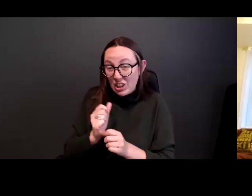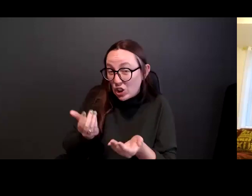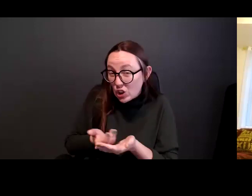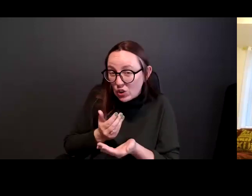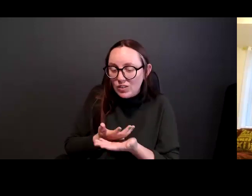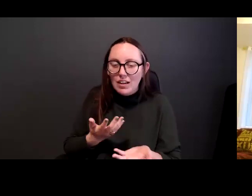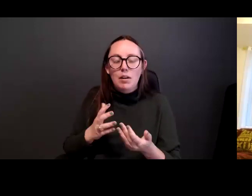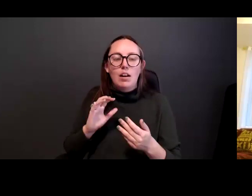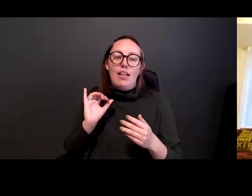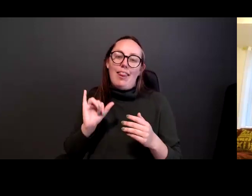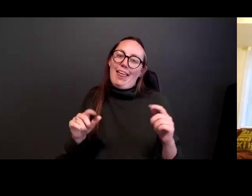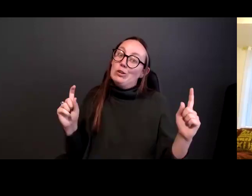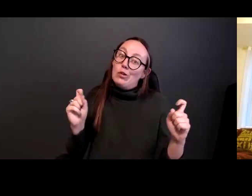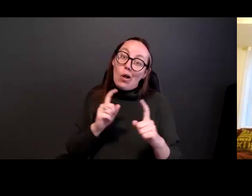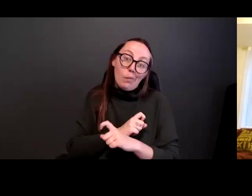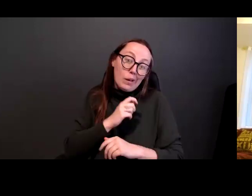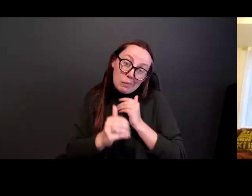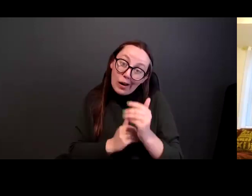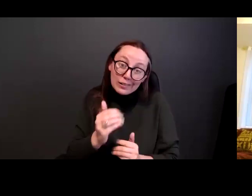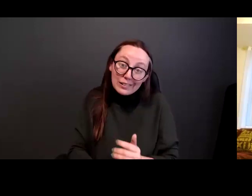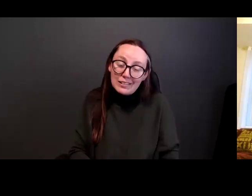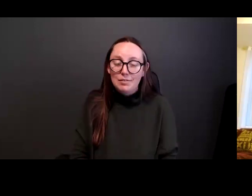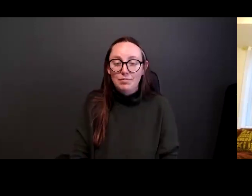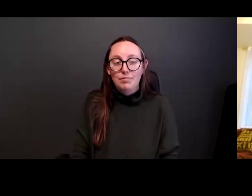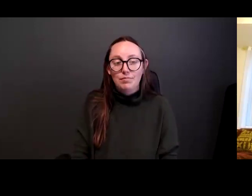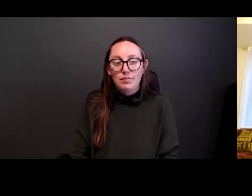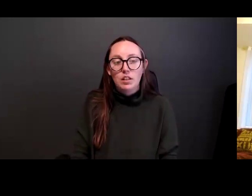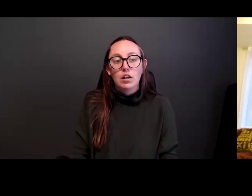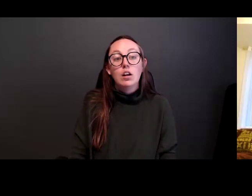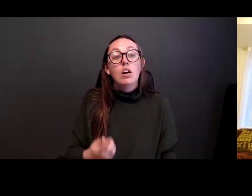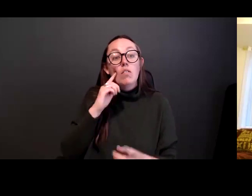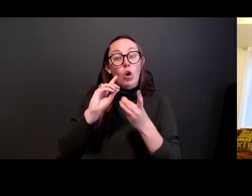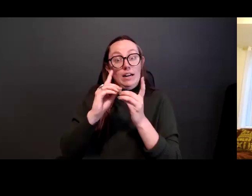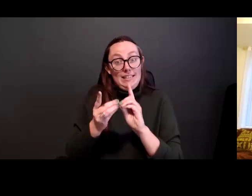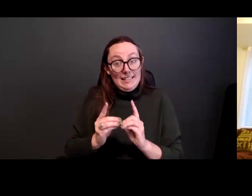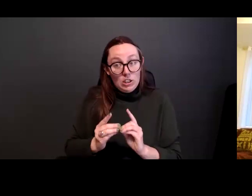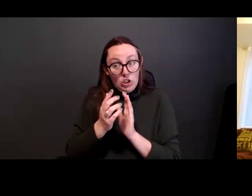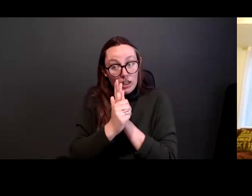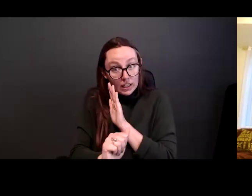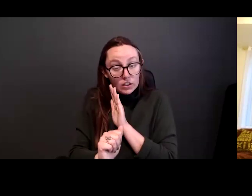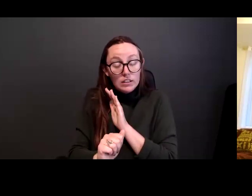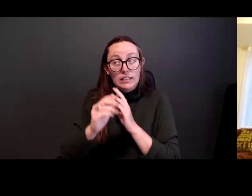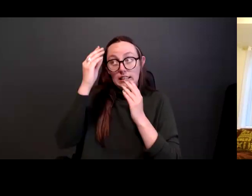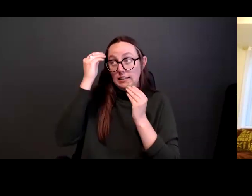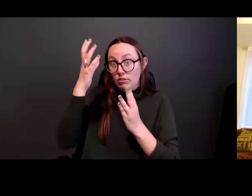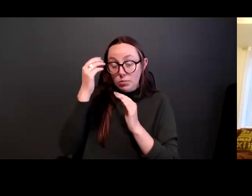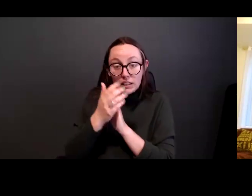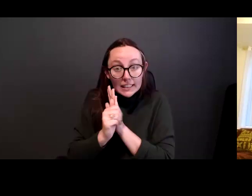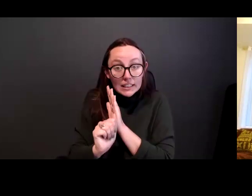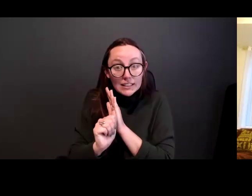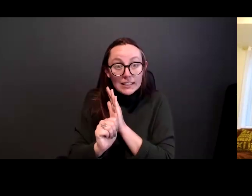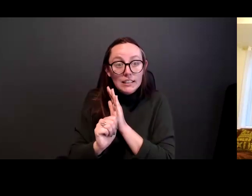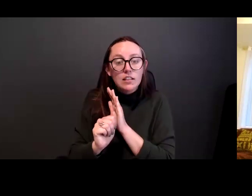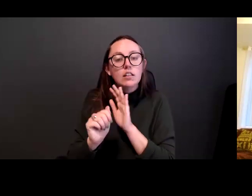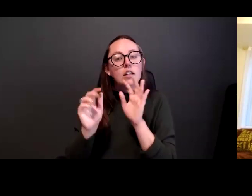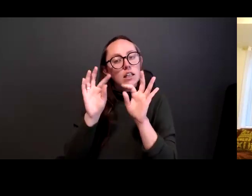in terms of the digital literacy and information literacy is an important place to start, to just start at a baseline of understanding